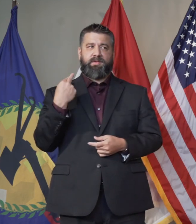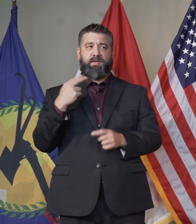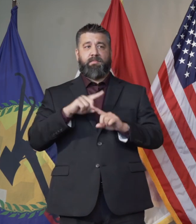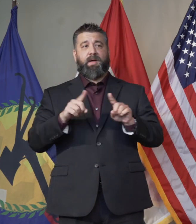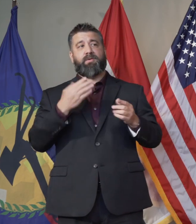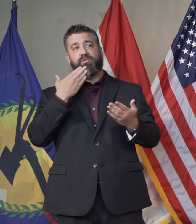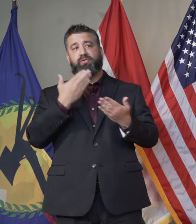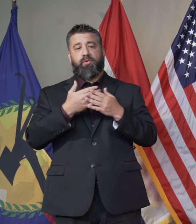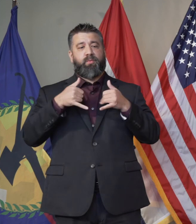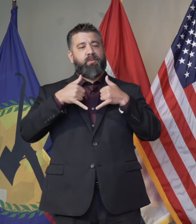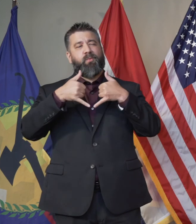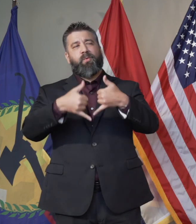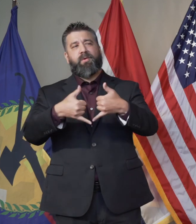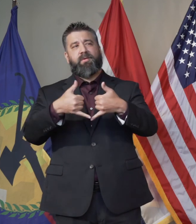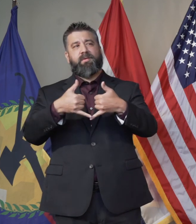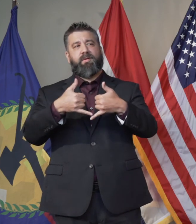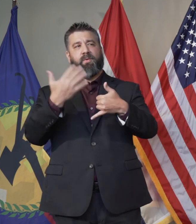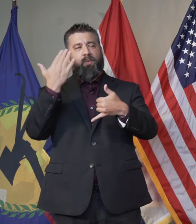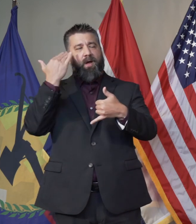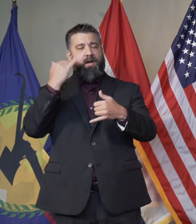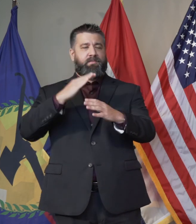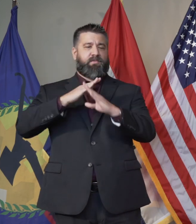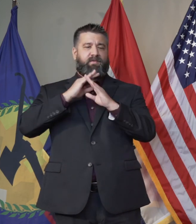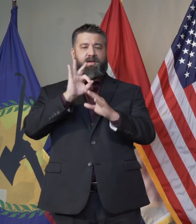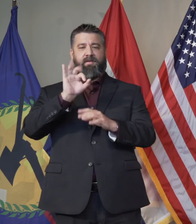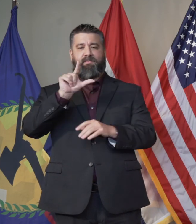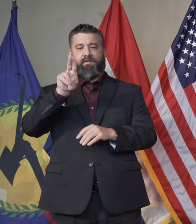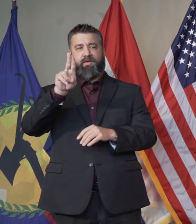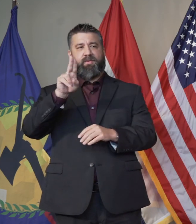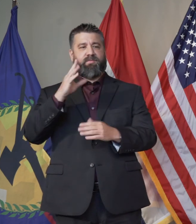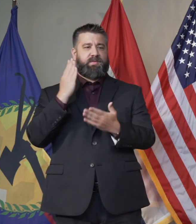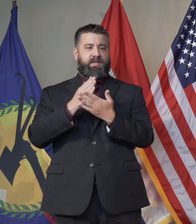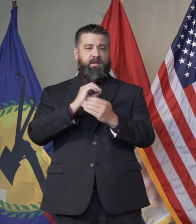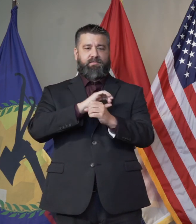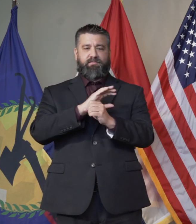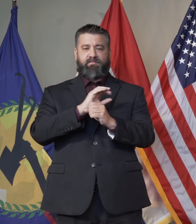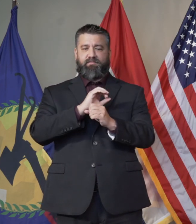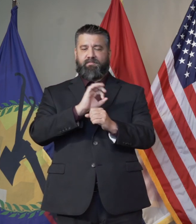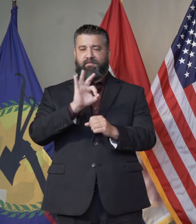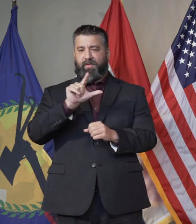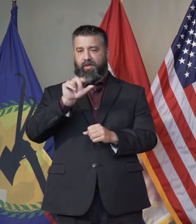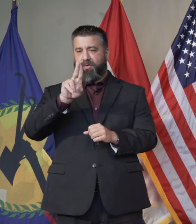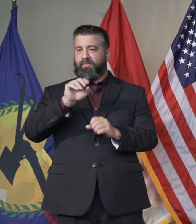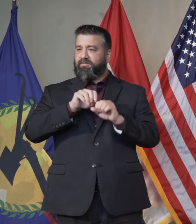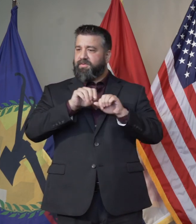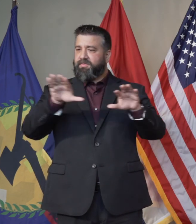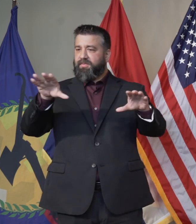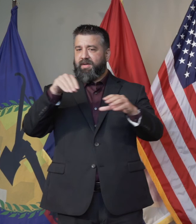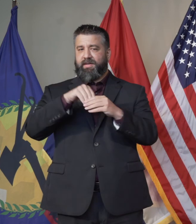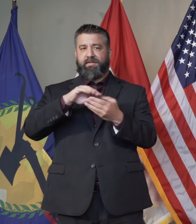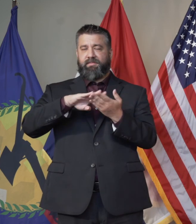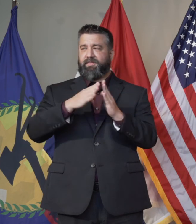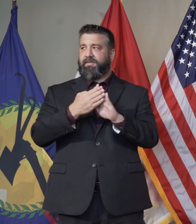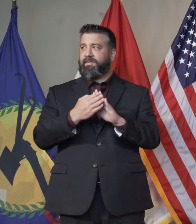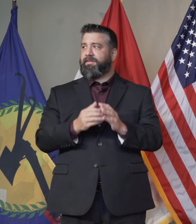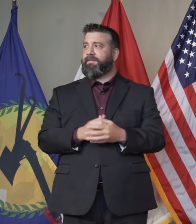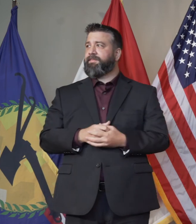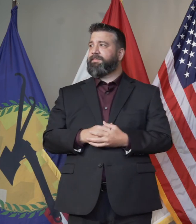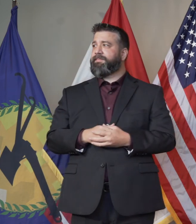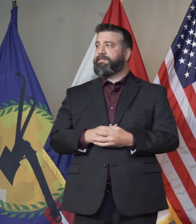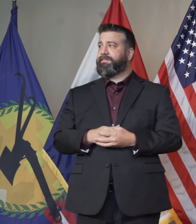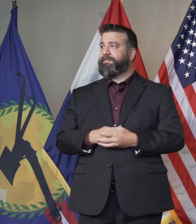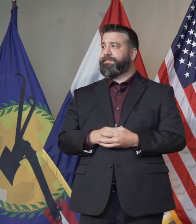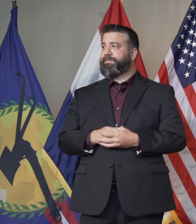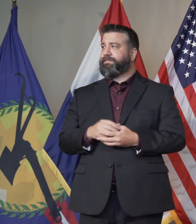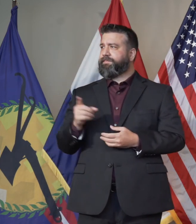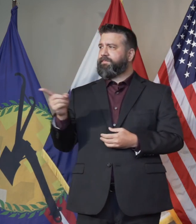flu for an individual, but also keeping flu from spreading through our community. Are there any plans in the near future to increase the capacity at